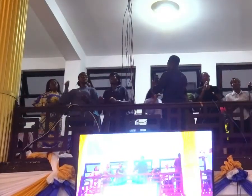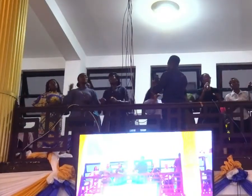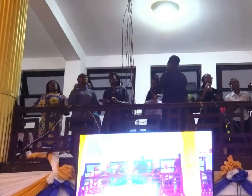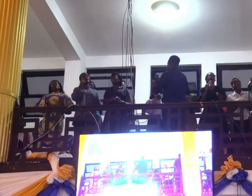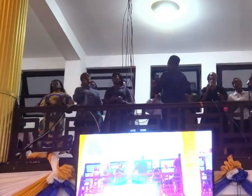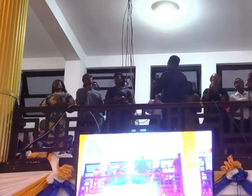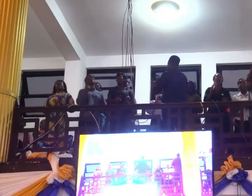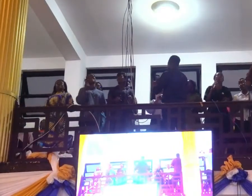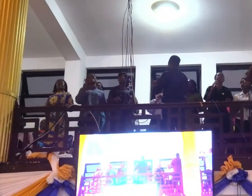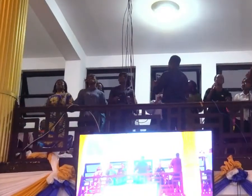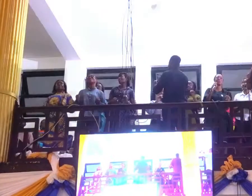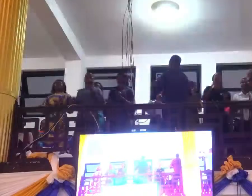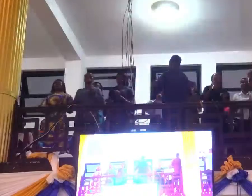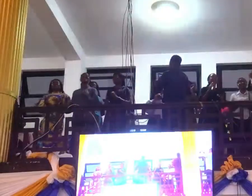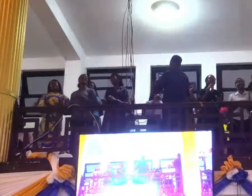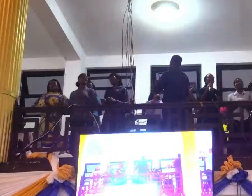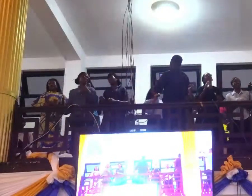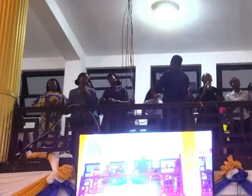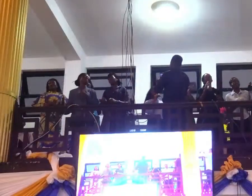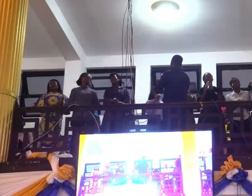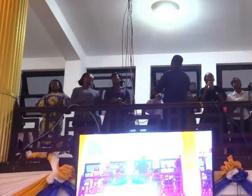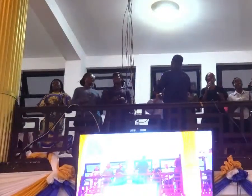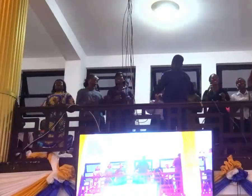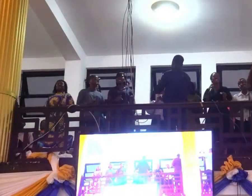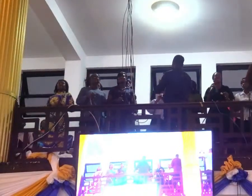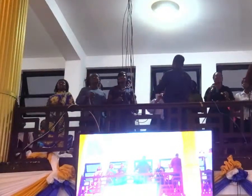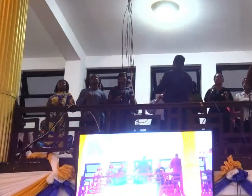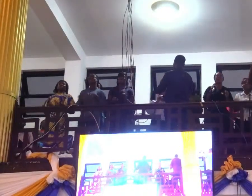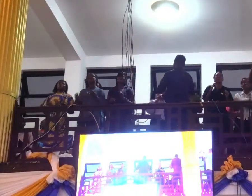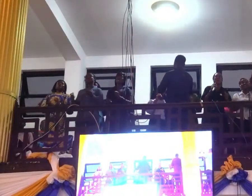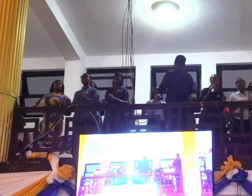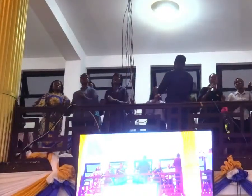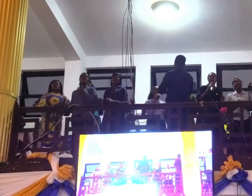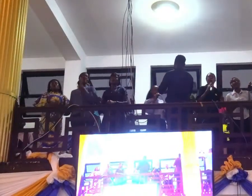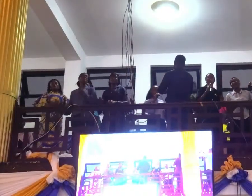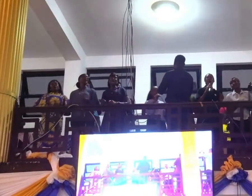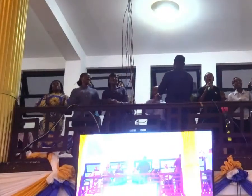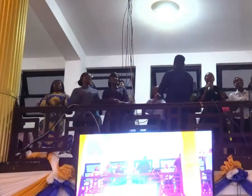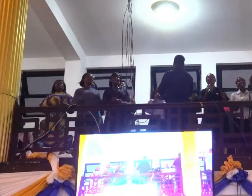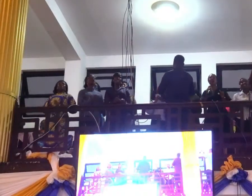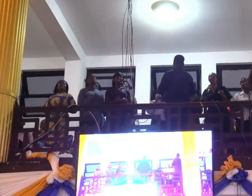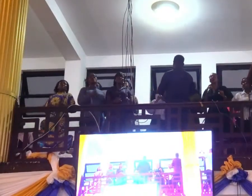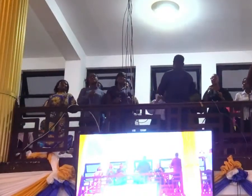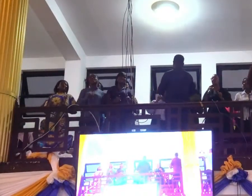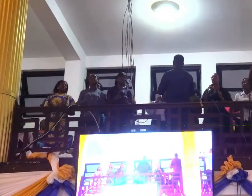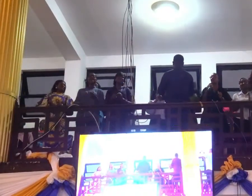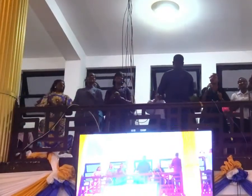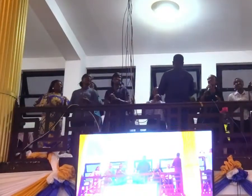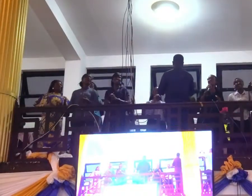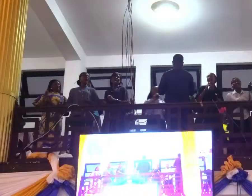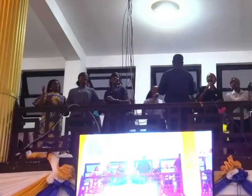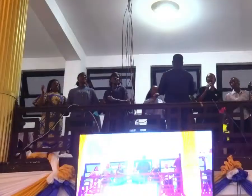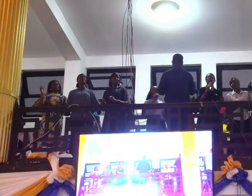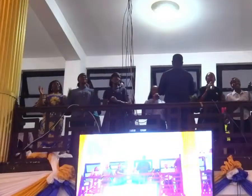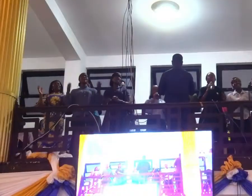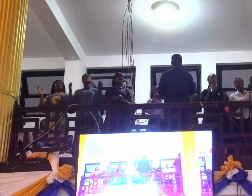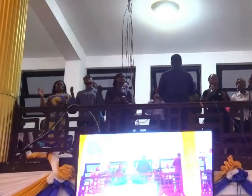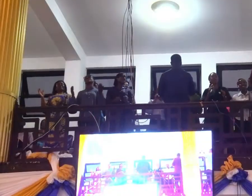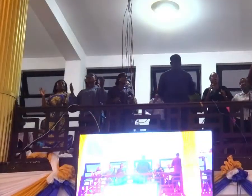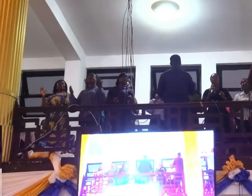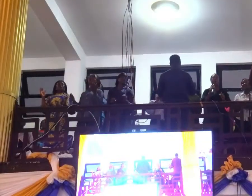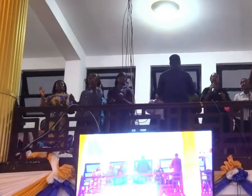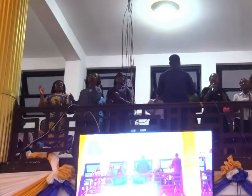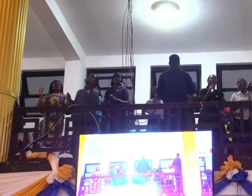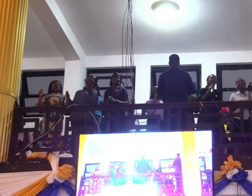you are God, there's no doubt. From the east to the west, oh my Lord, you're the best. I will lift